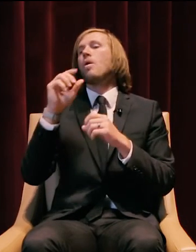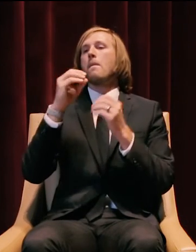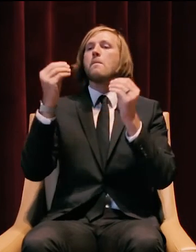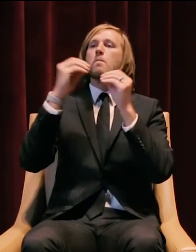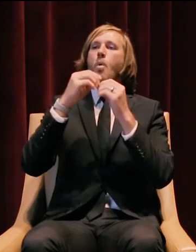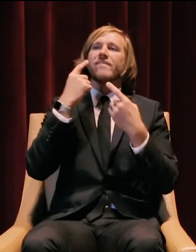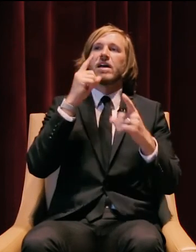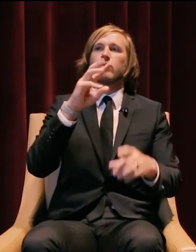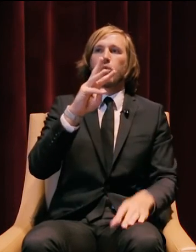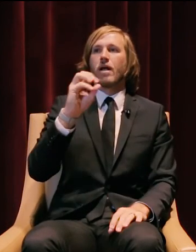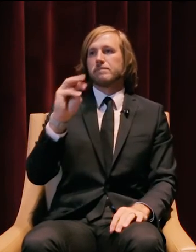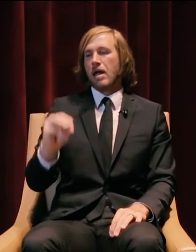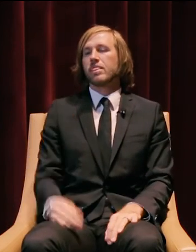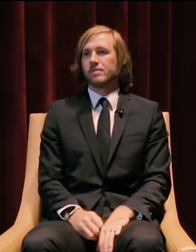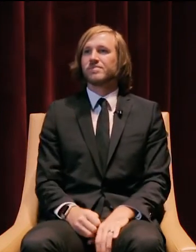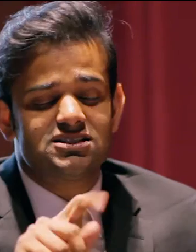effective.